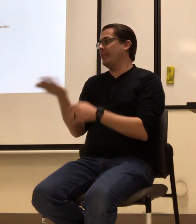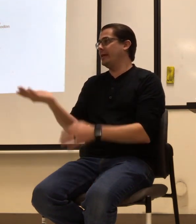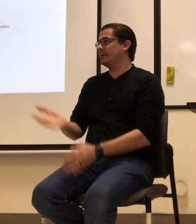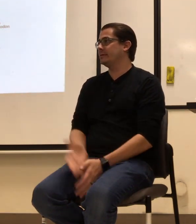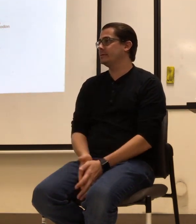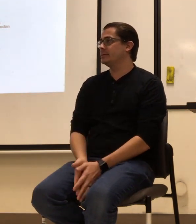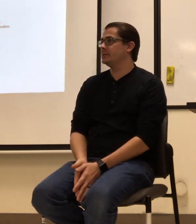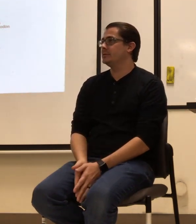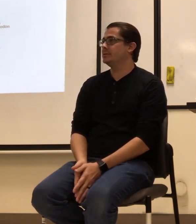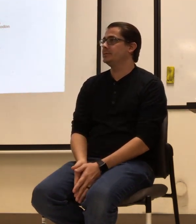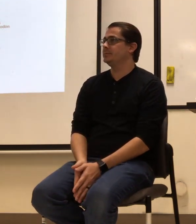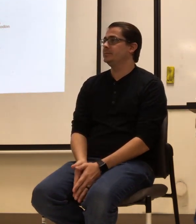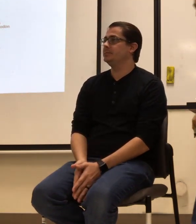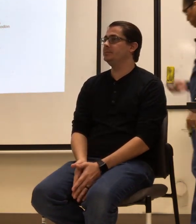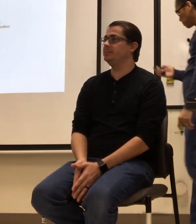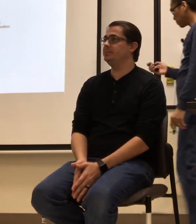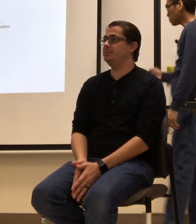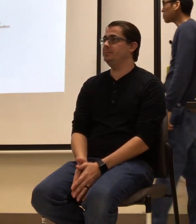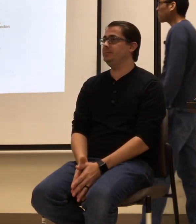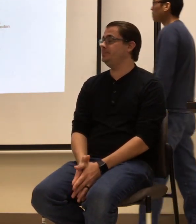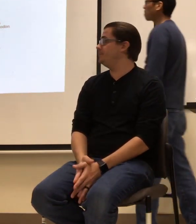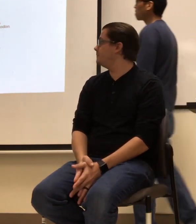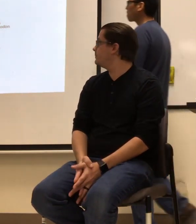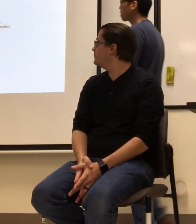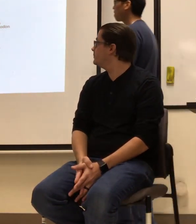step by step.